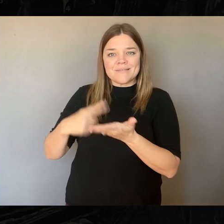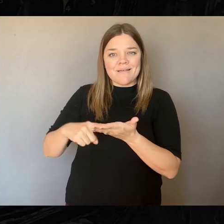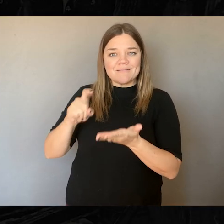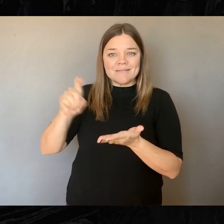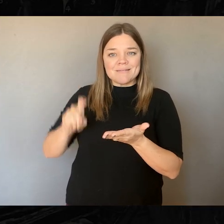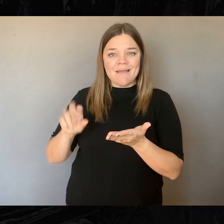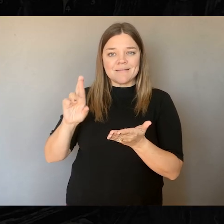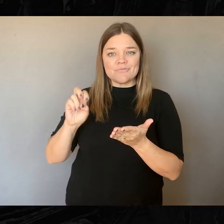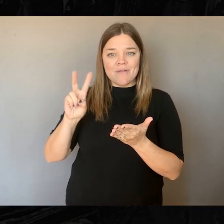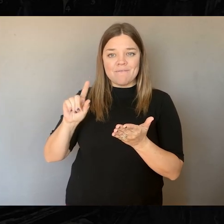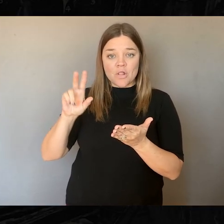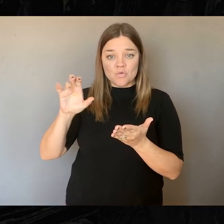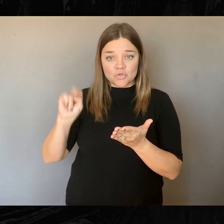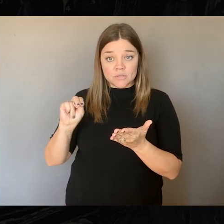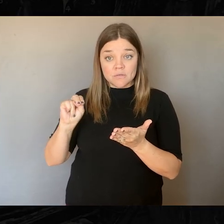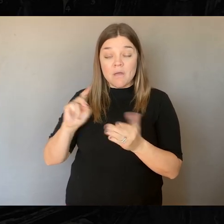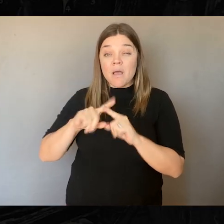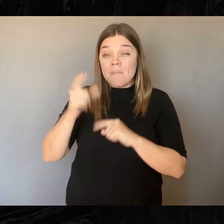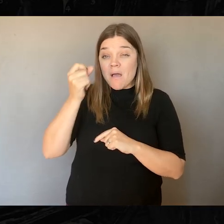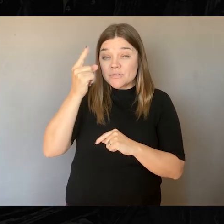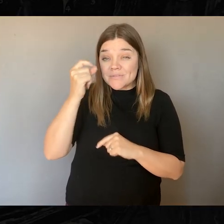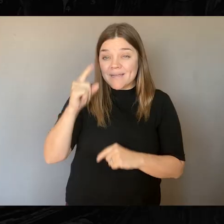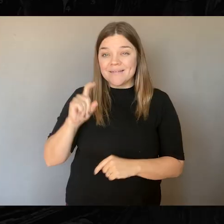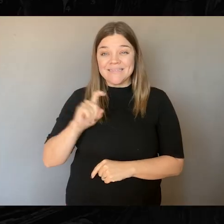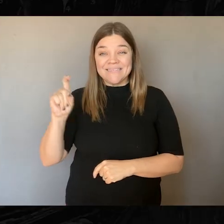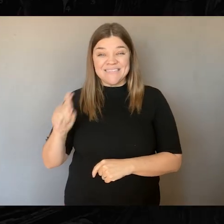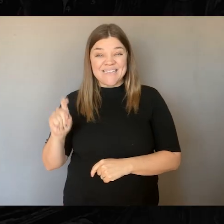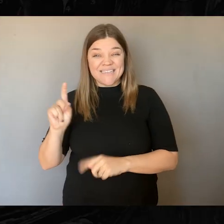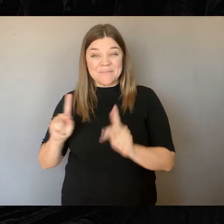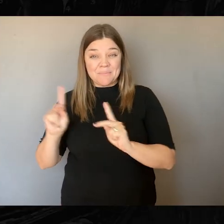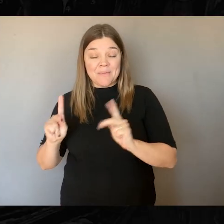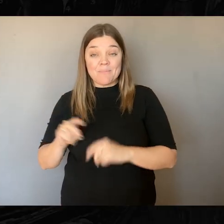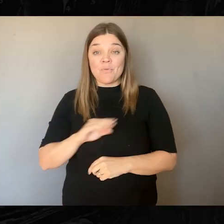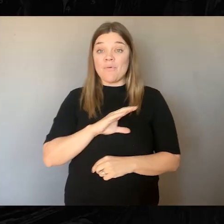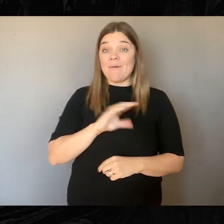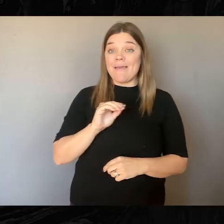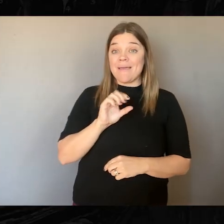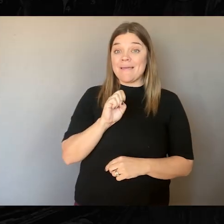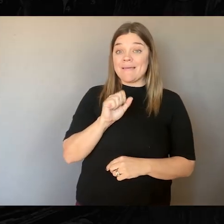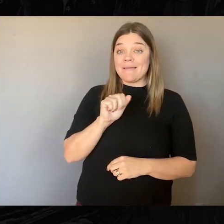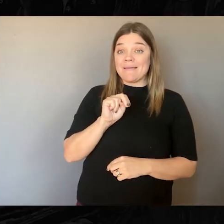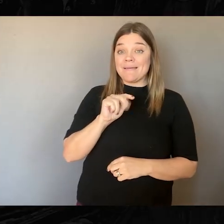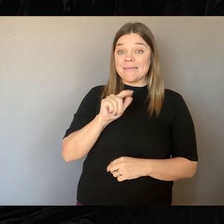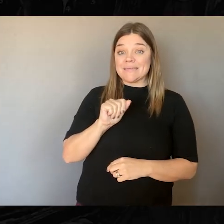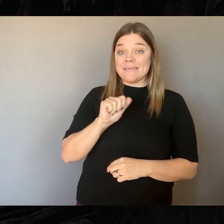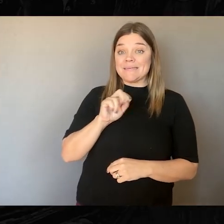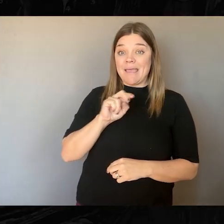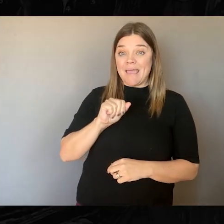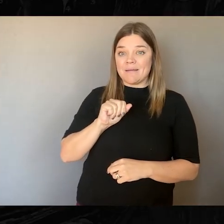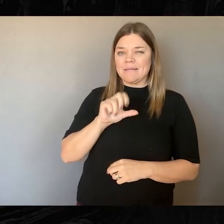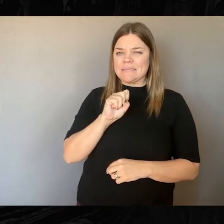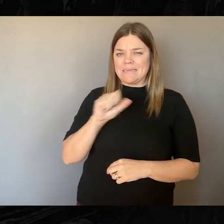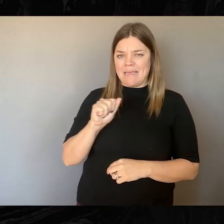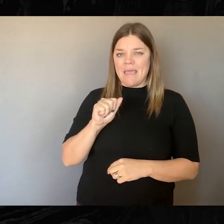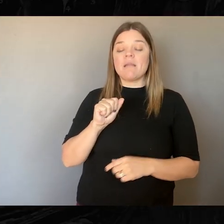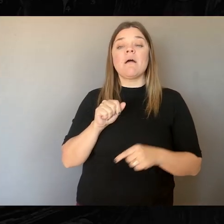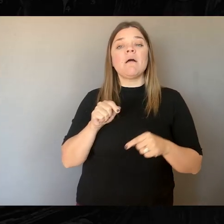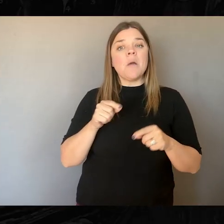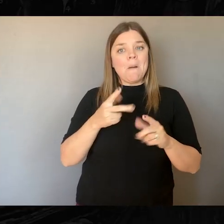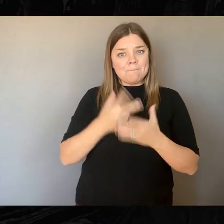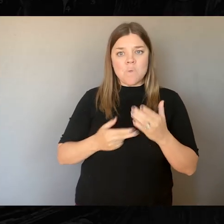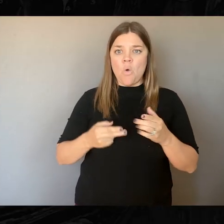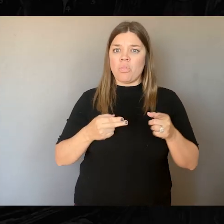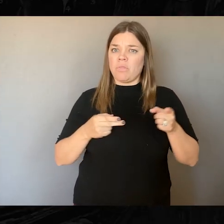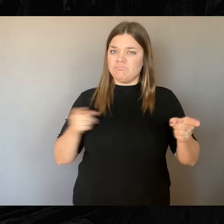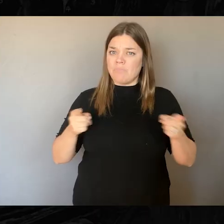is that both the Texans and Santa Anna spent a lot of time during the Revolution trying to get various tribes to side with them because